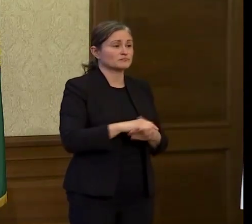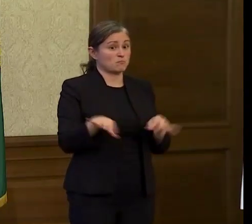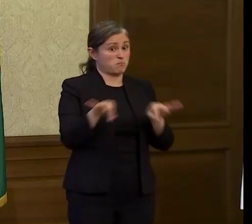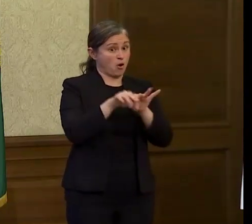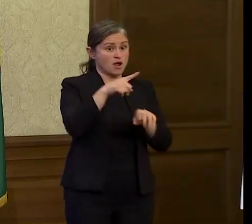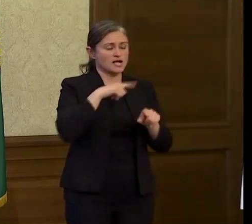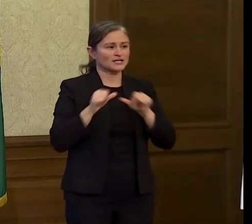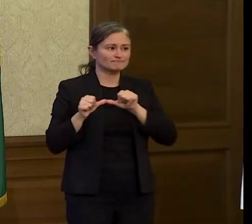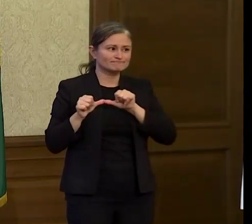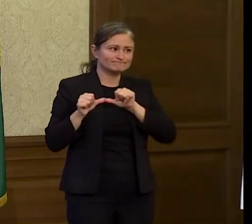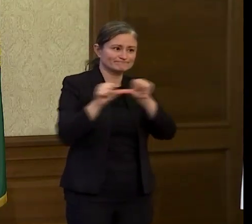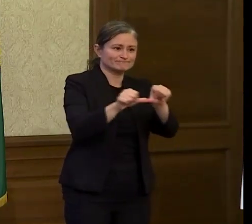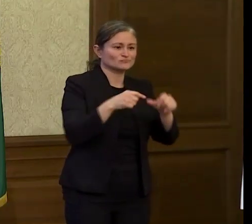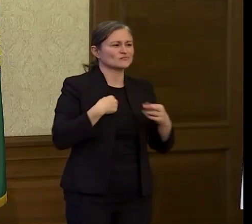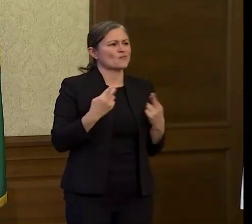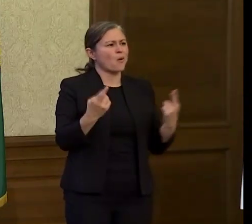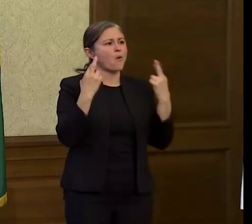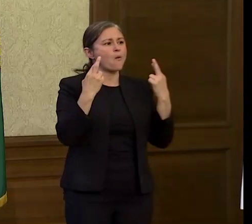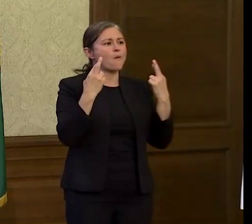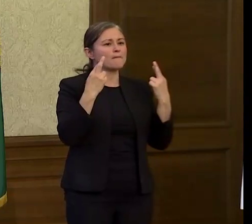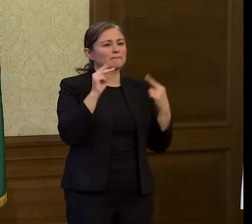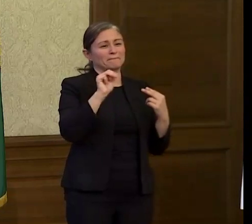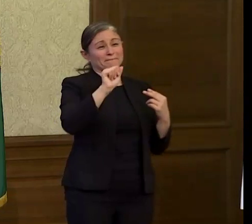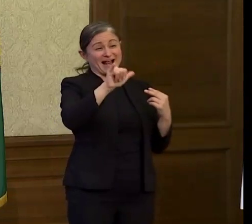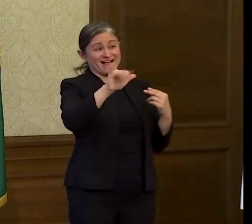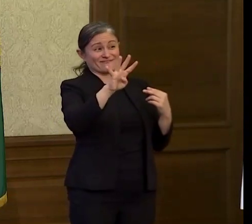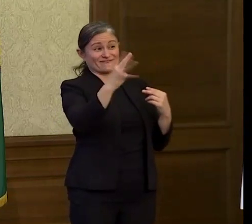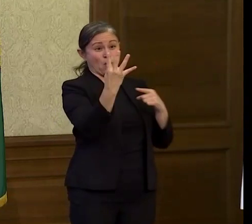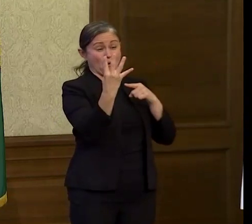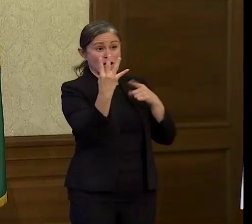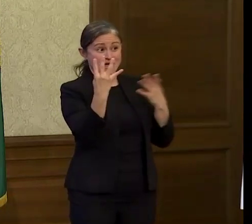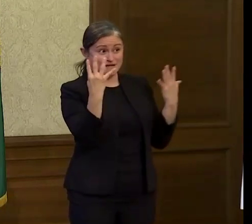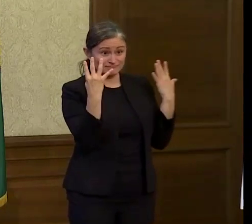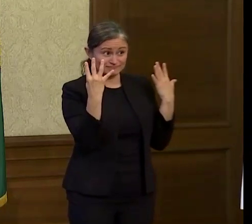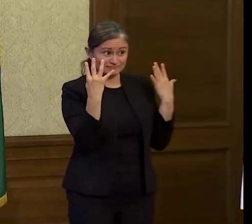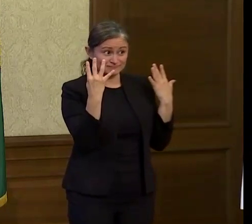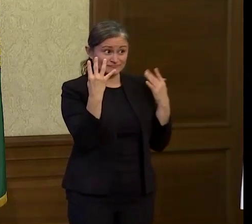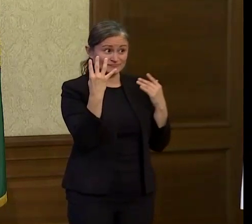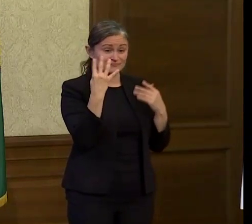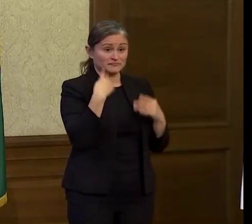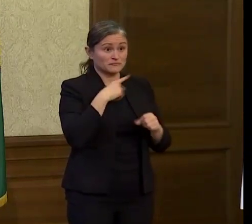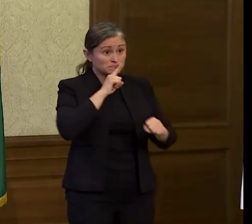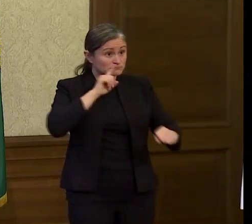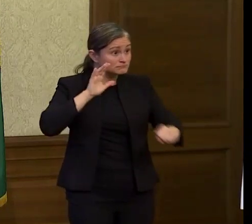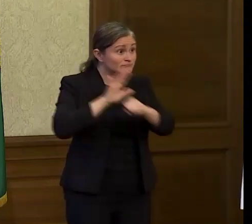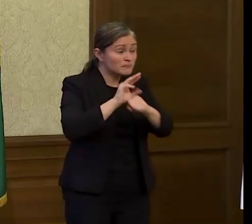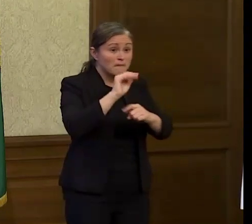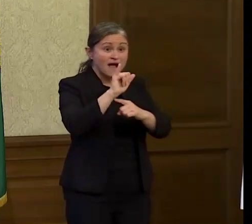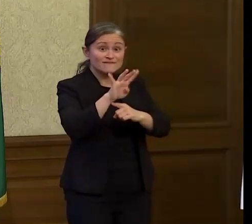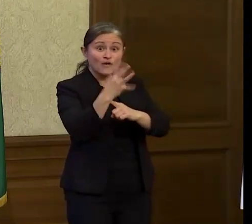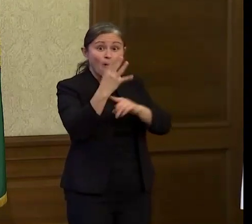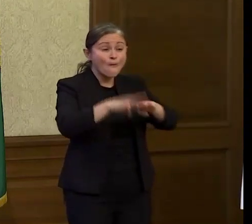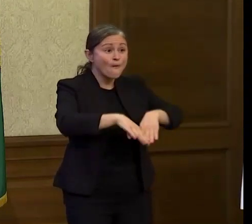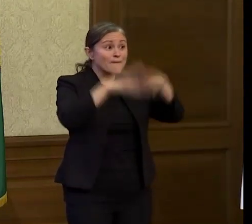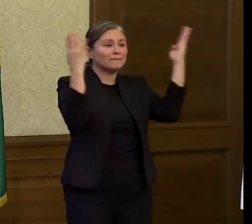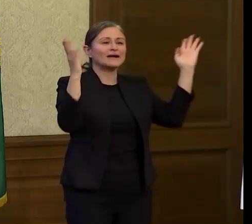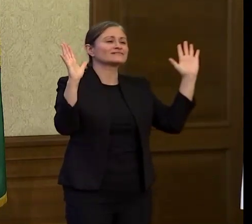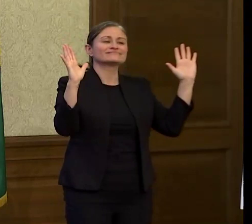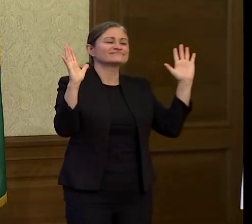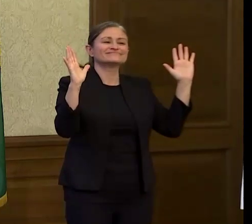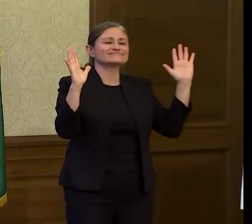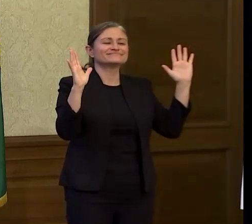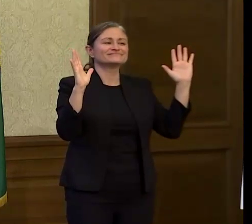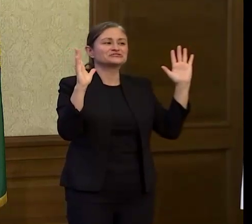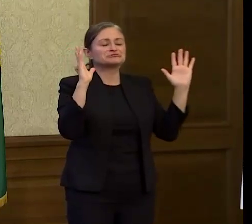4th will be the end. But no, I can't. No one can guarantee that. But let's pitch in to try to make it the last